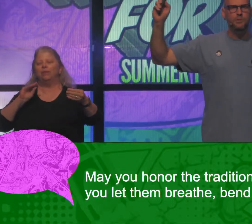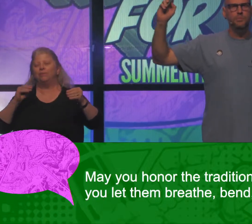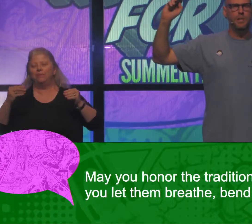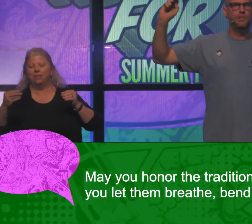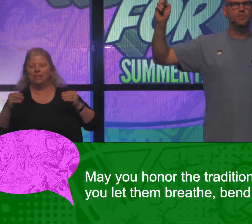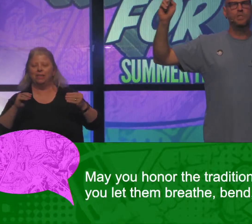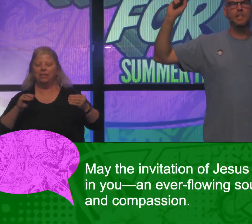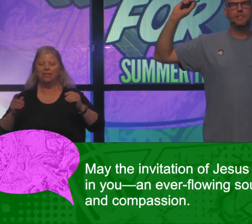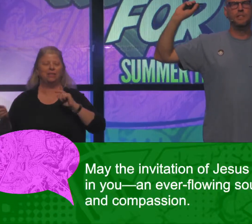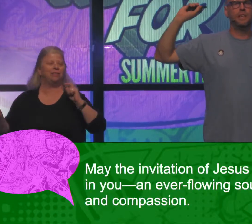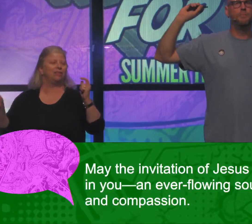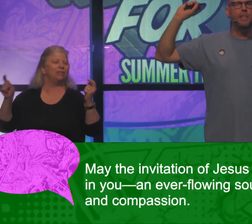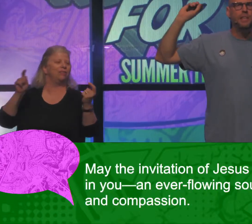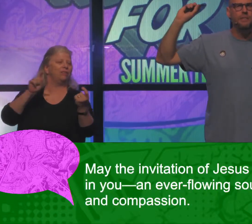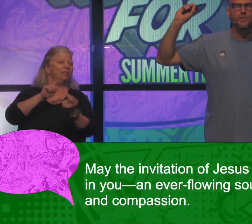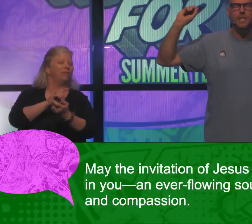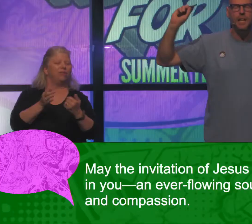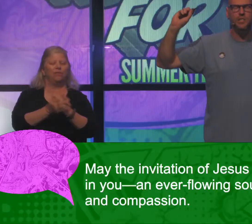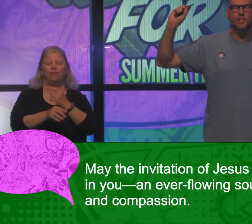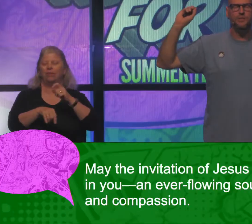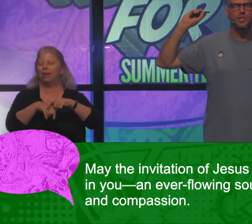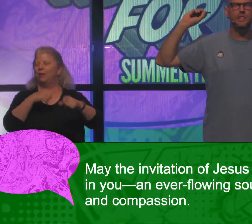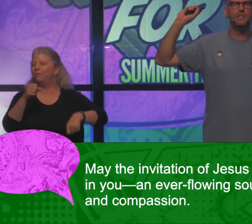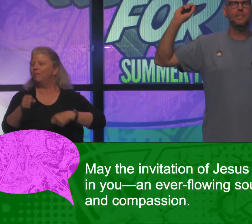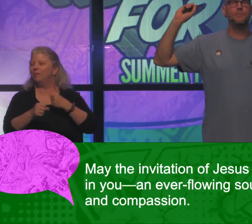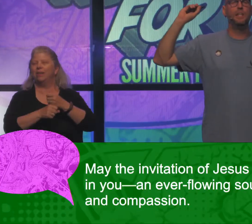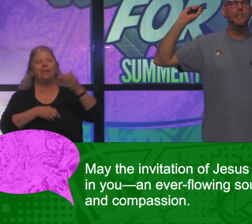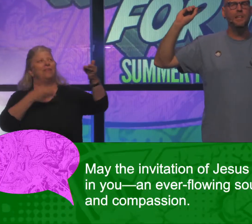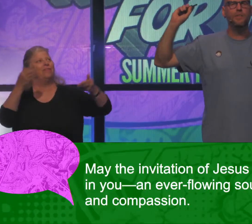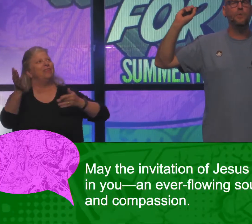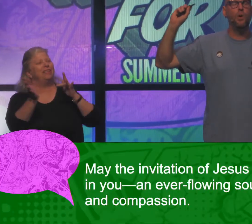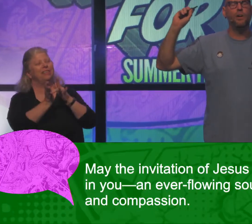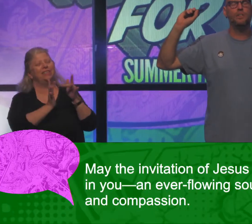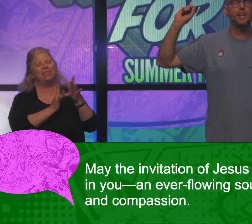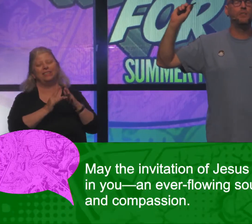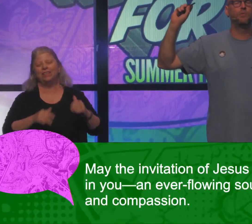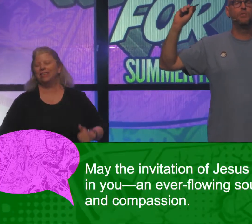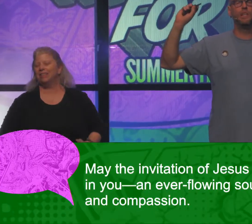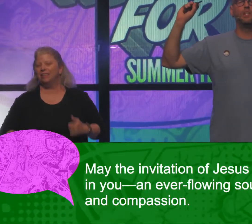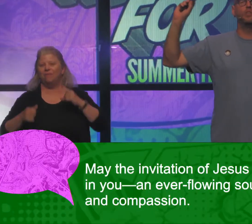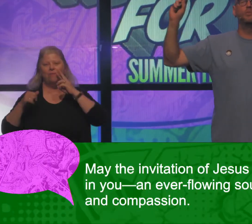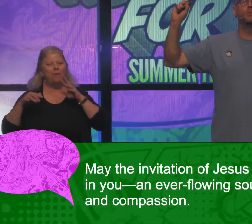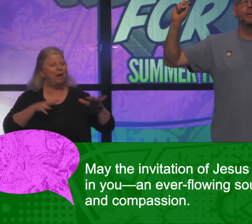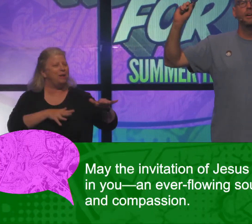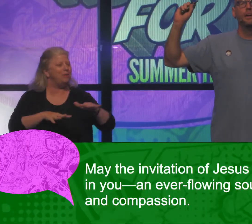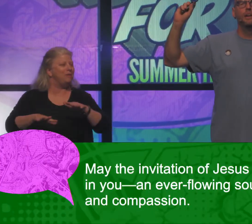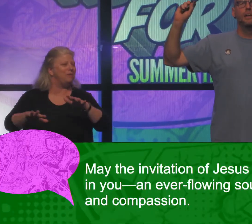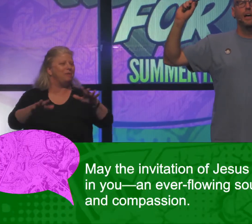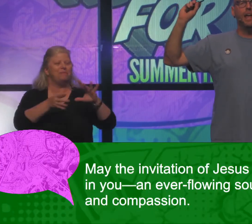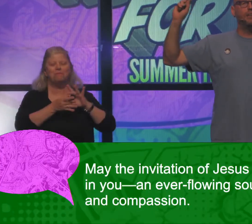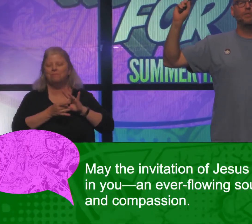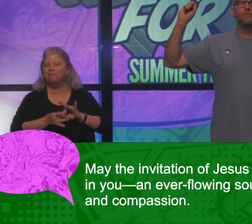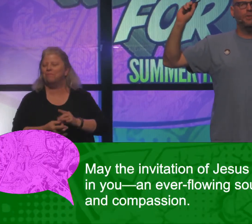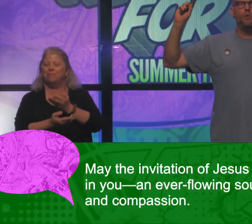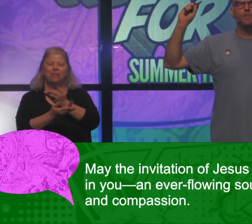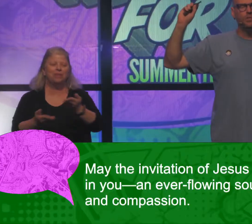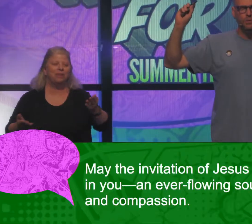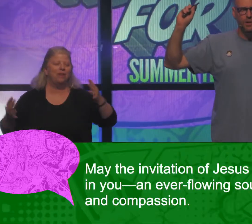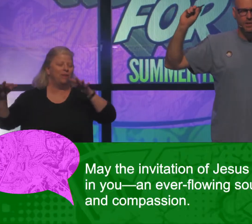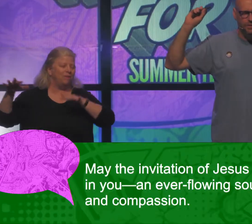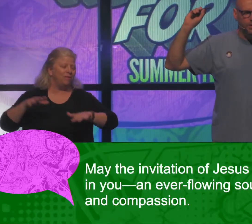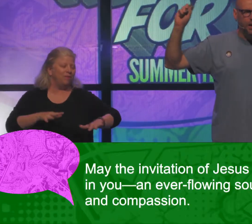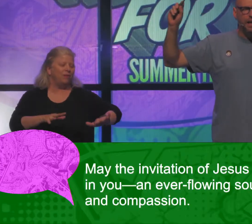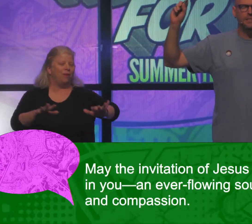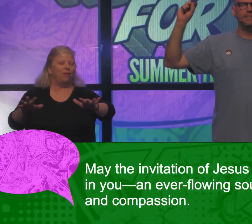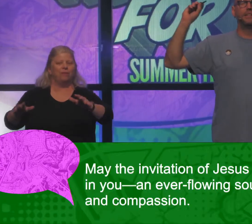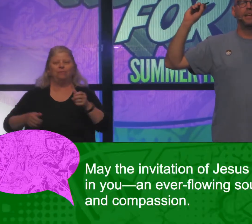and bloom in new seasons. And may the invitation of Jesus to be living water take root in you, an ever-flowing